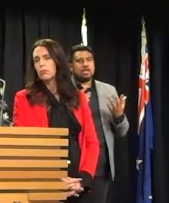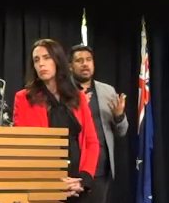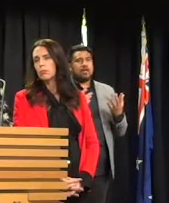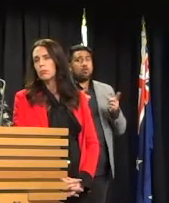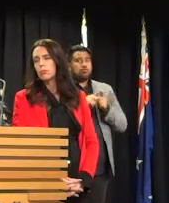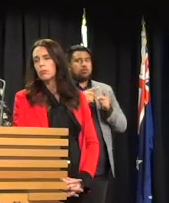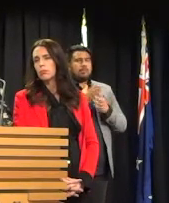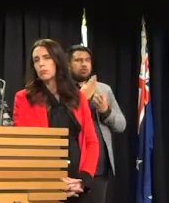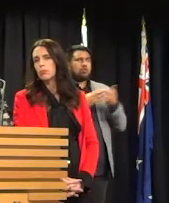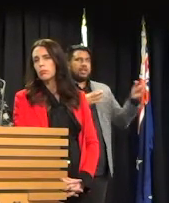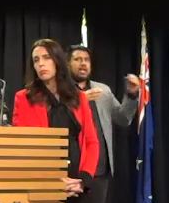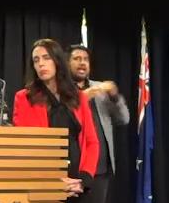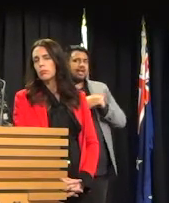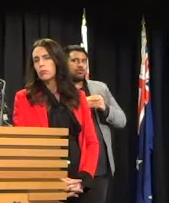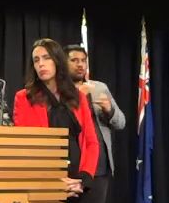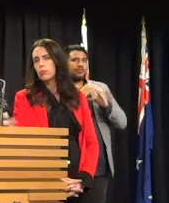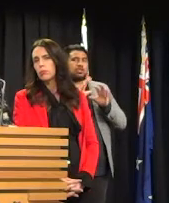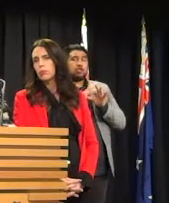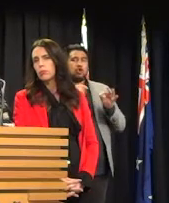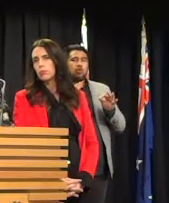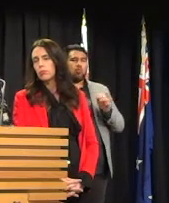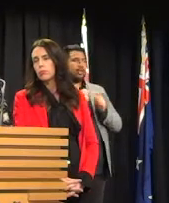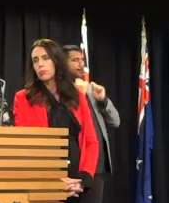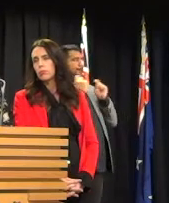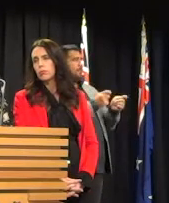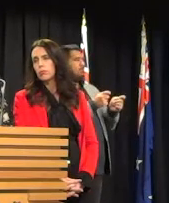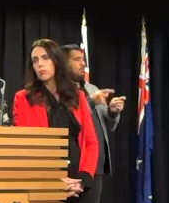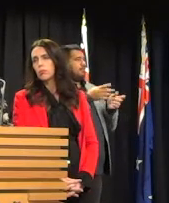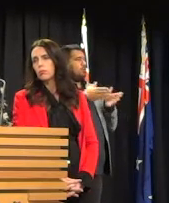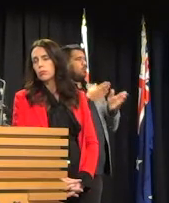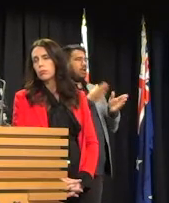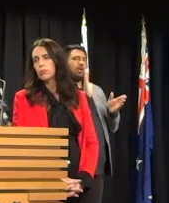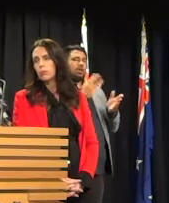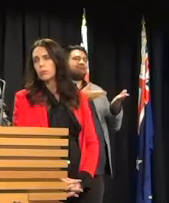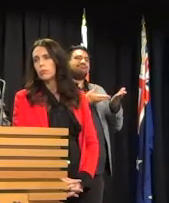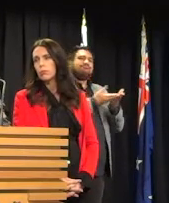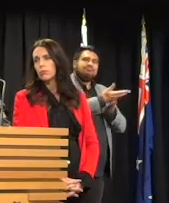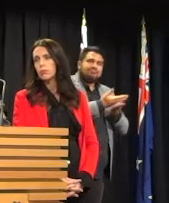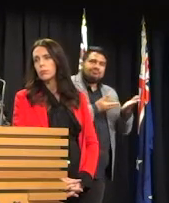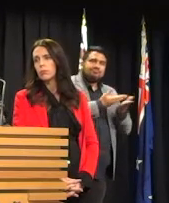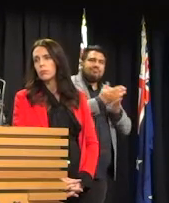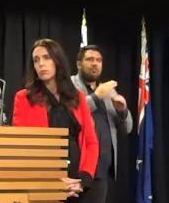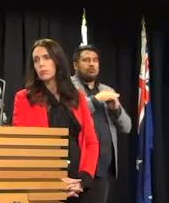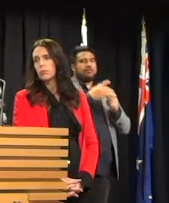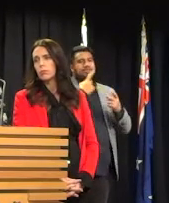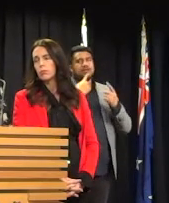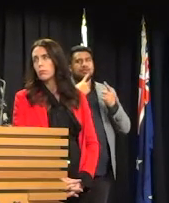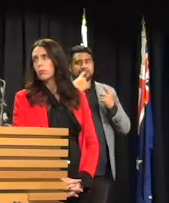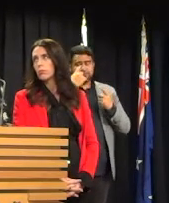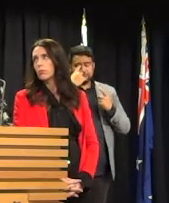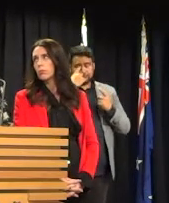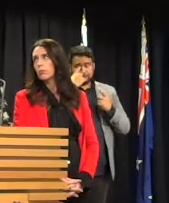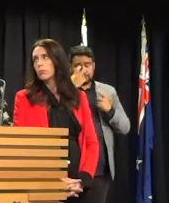that conversation rather than government trying to impose on the NGO sector